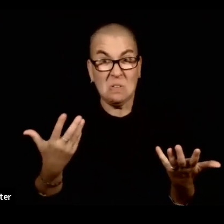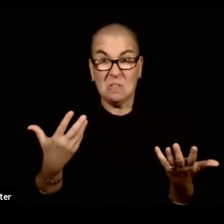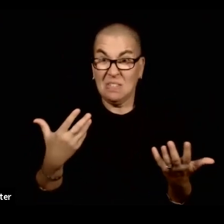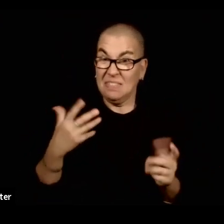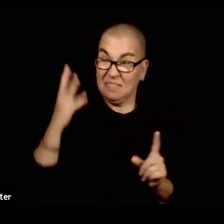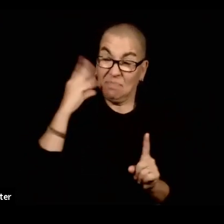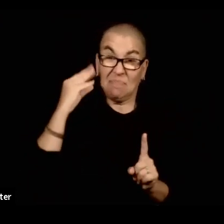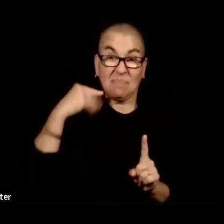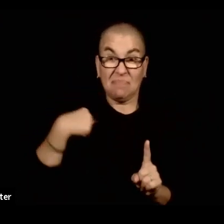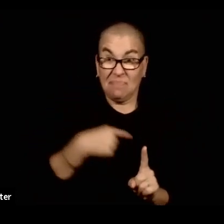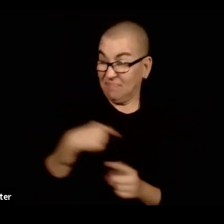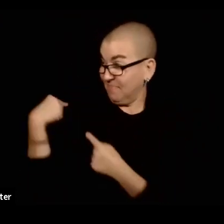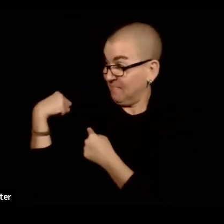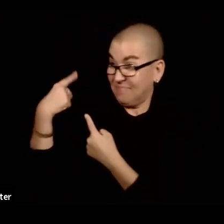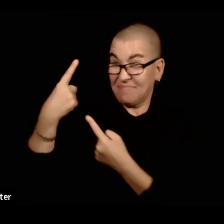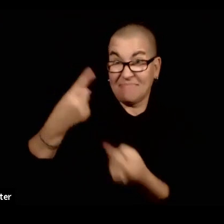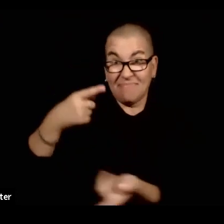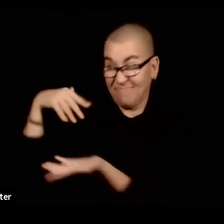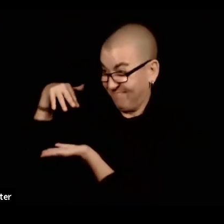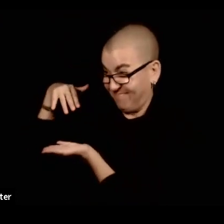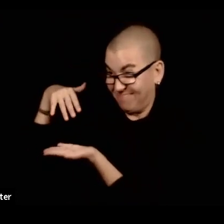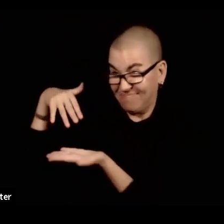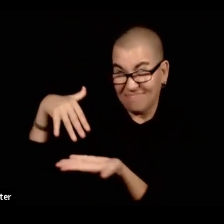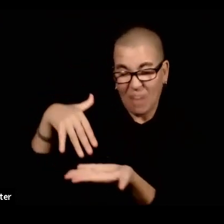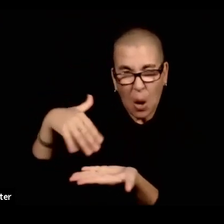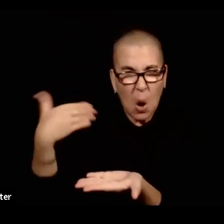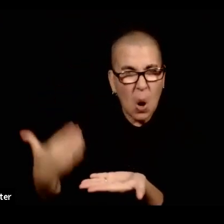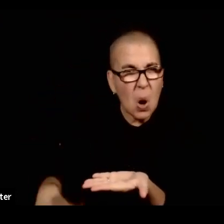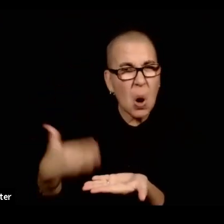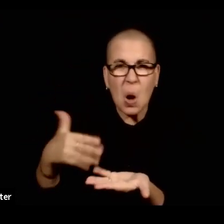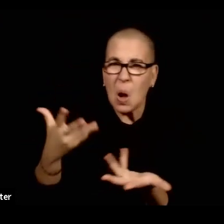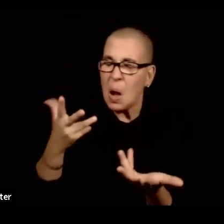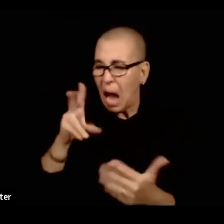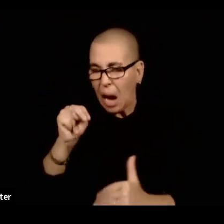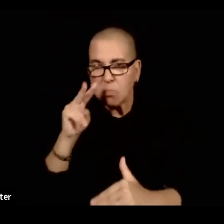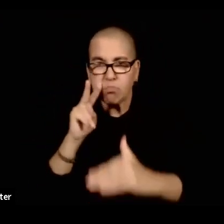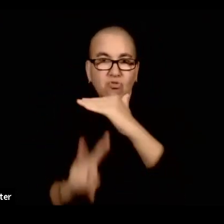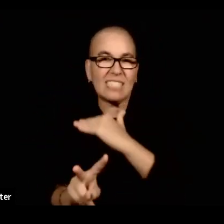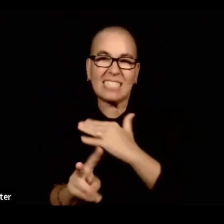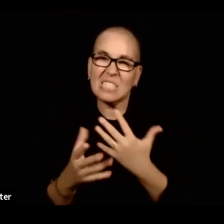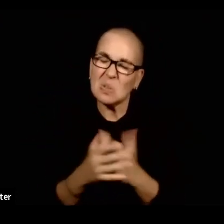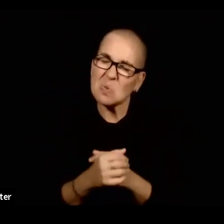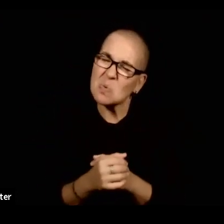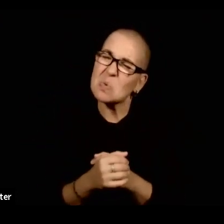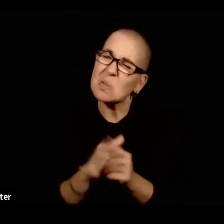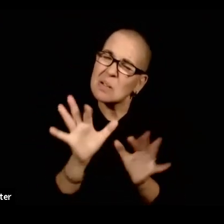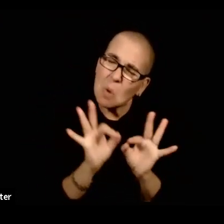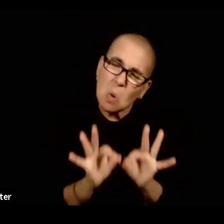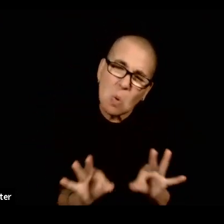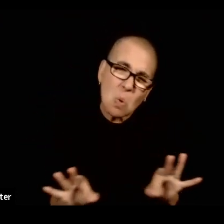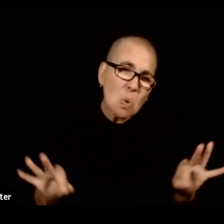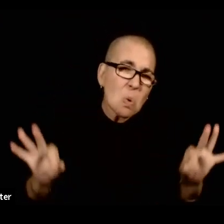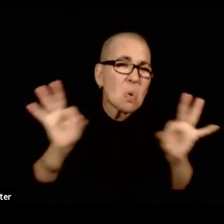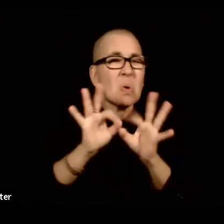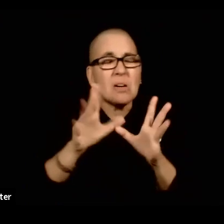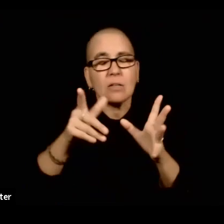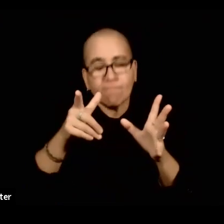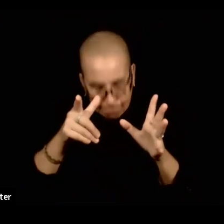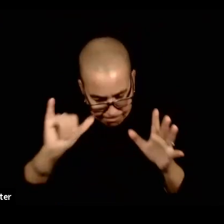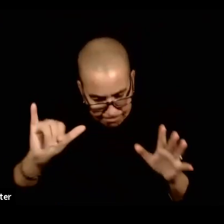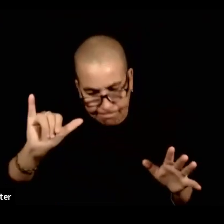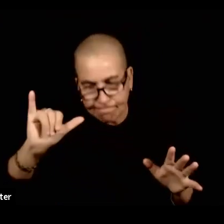to the recommendations that we've made at this point. But it is very important to always stay open to new evidence as it emerges.